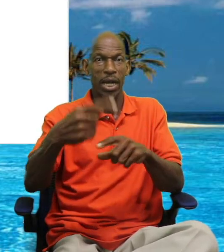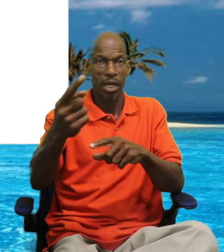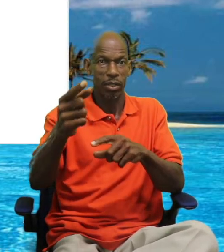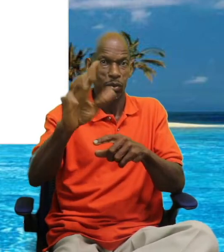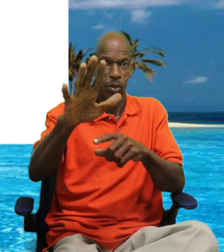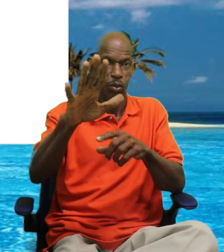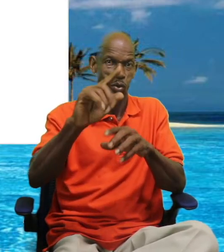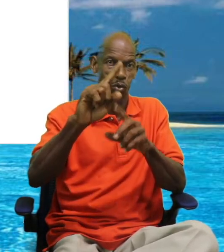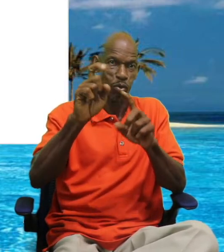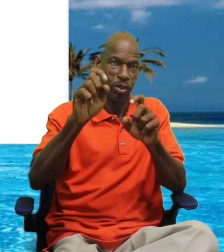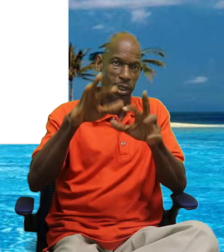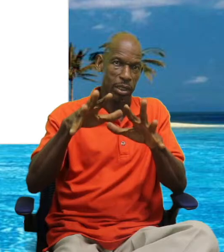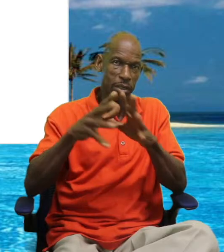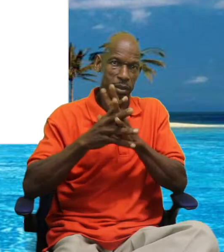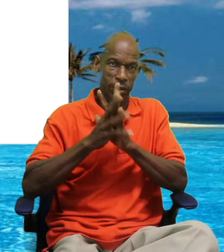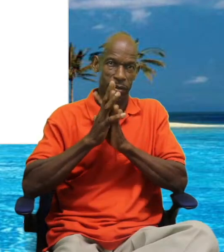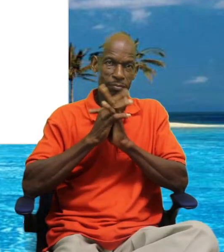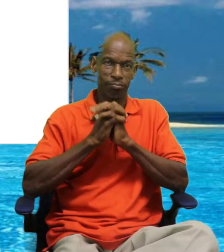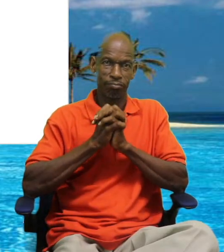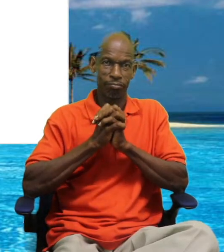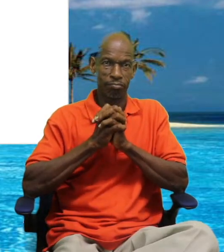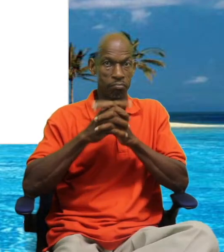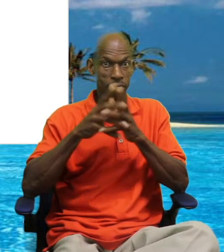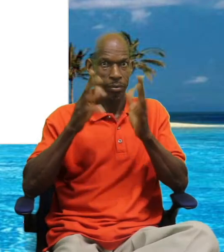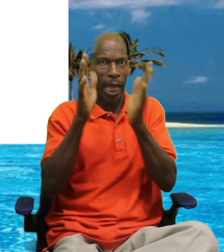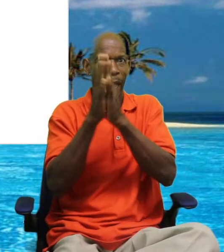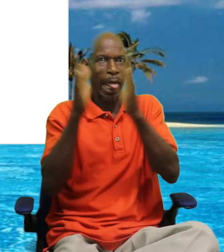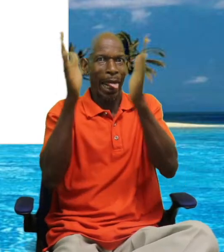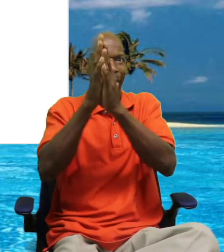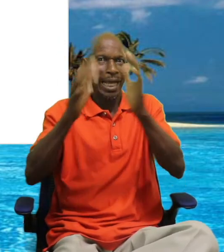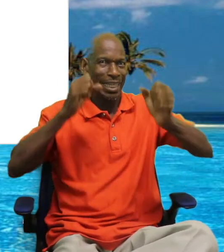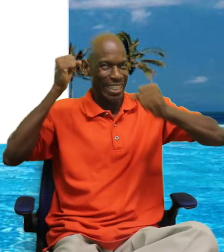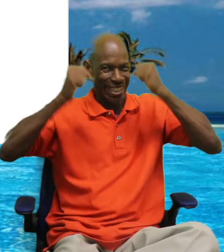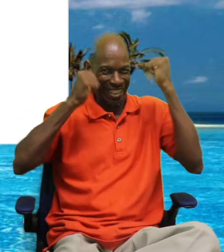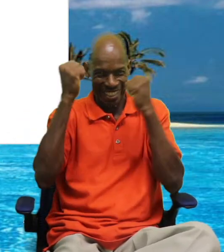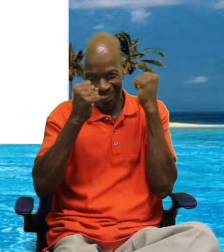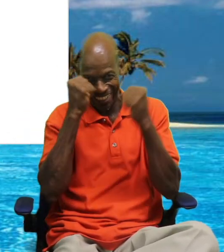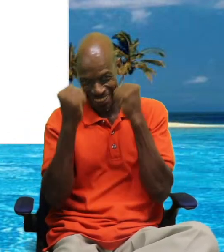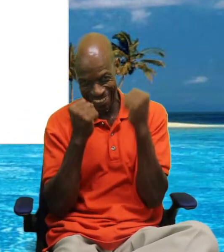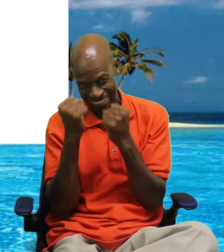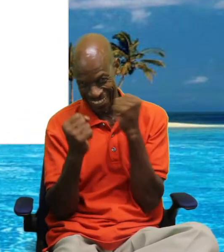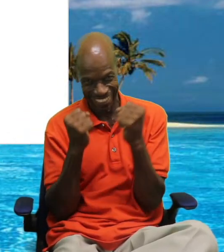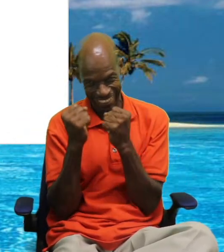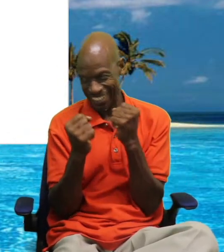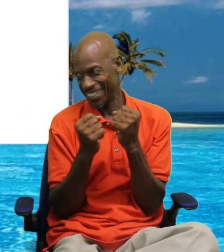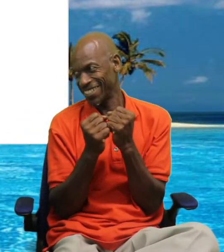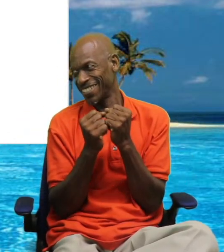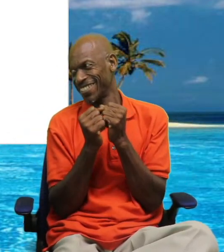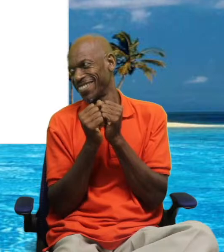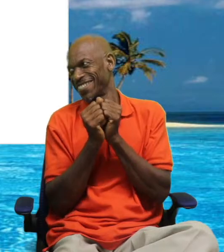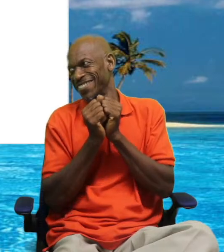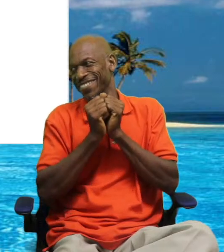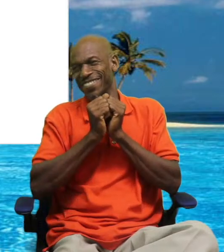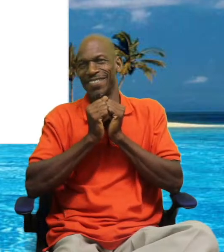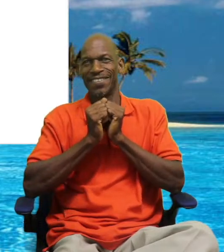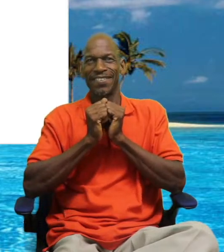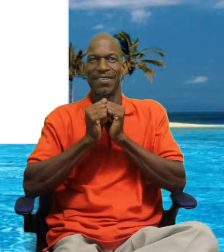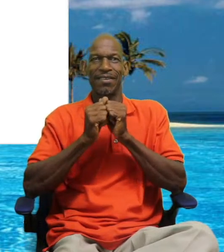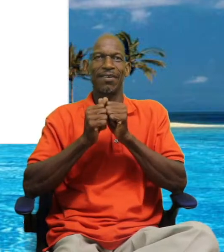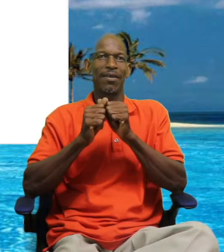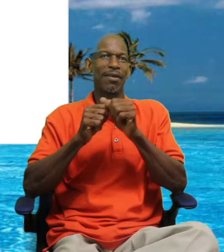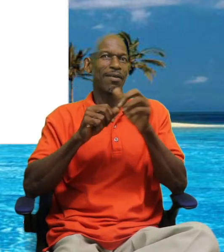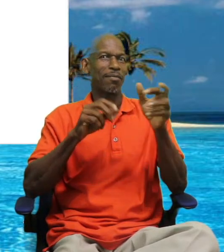assessment. Okay? Next week, Wednesday, you are coming to get your assessment. So come